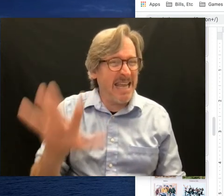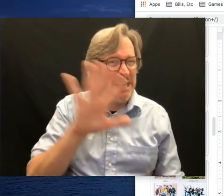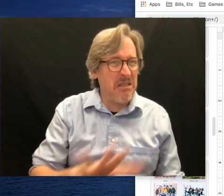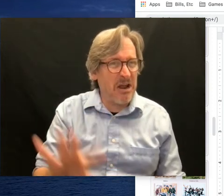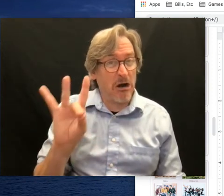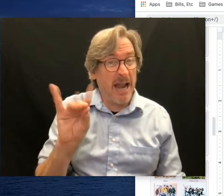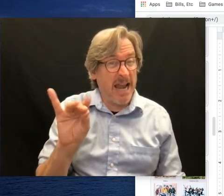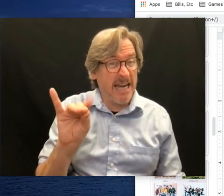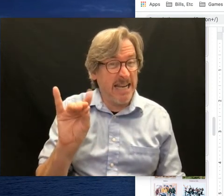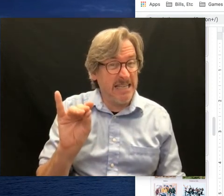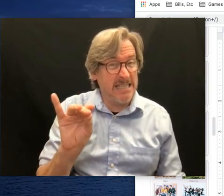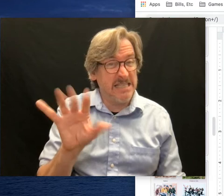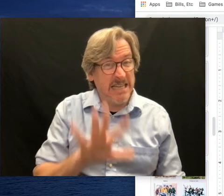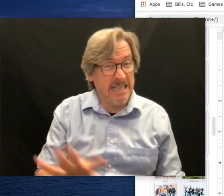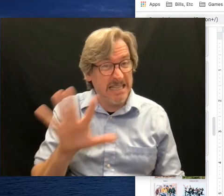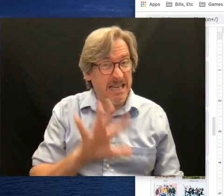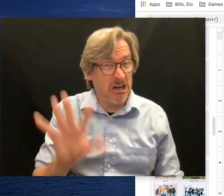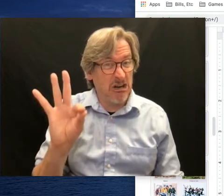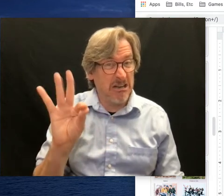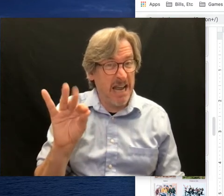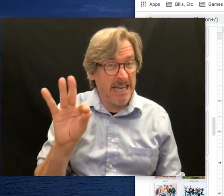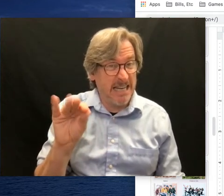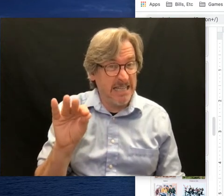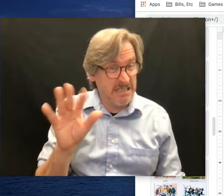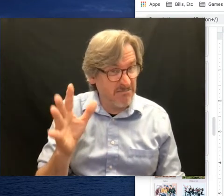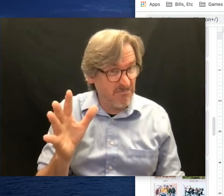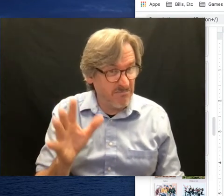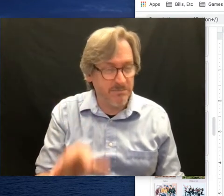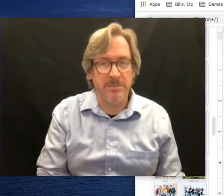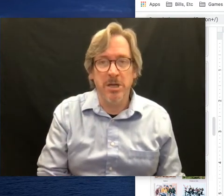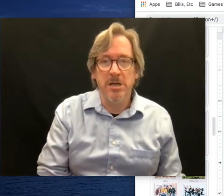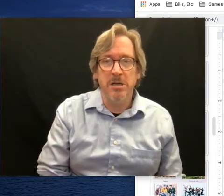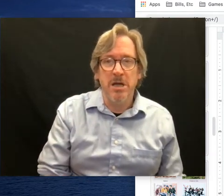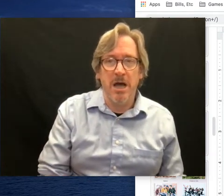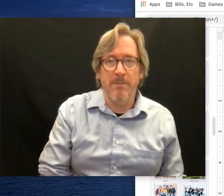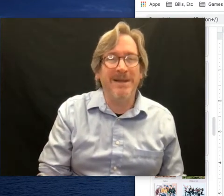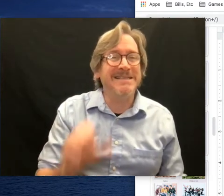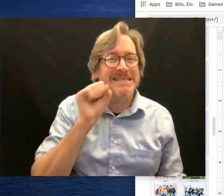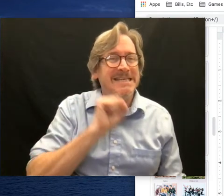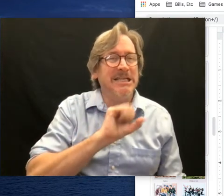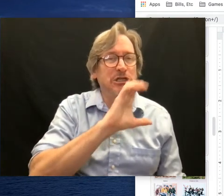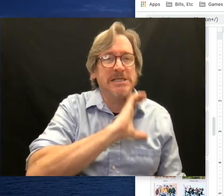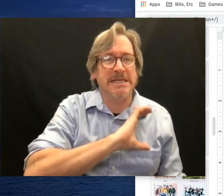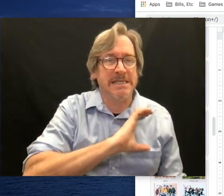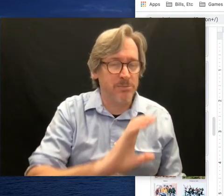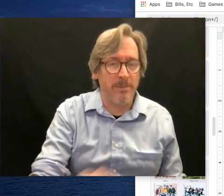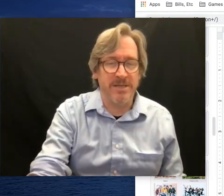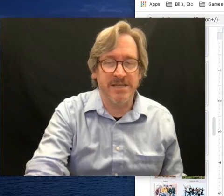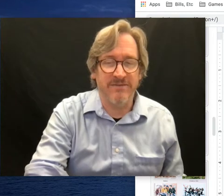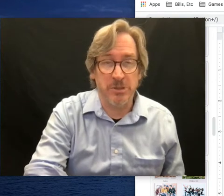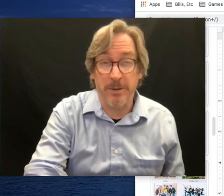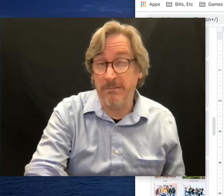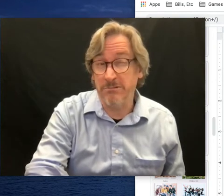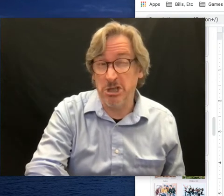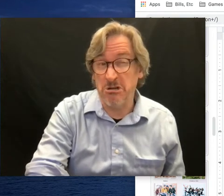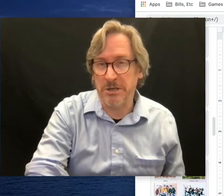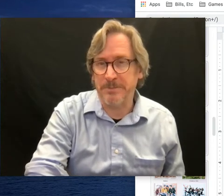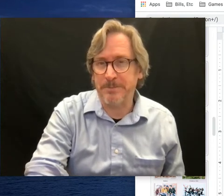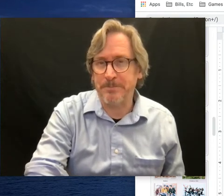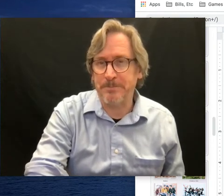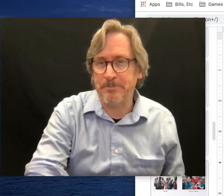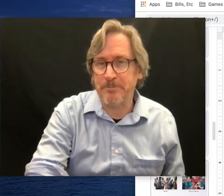like in their 80s, in their 90s. But senior citizens probably the safest way to